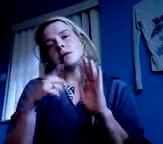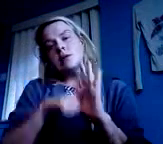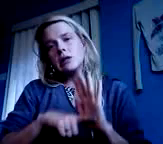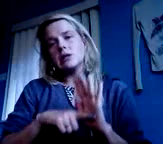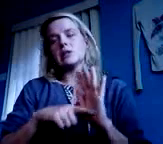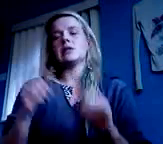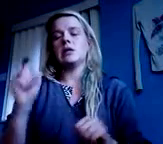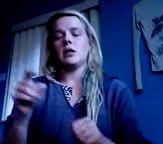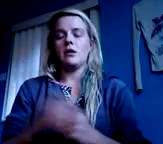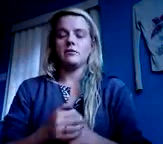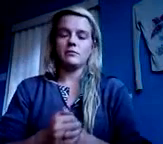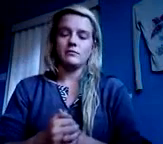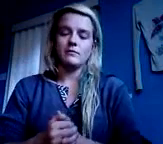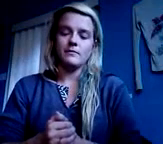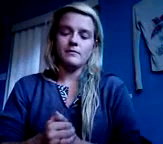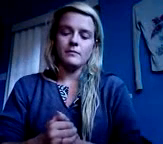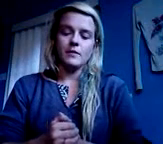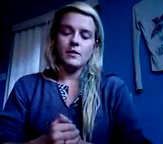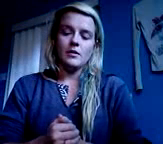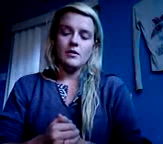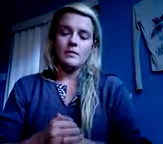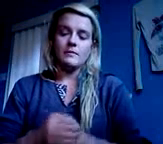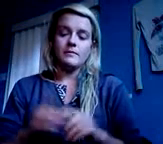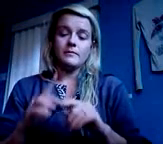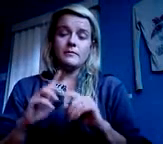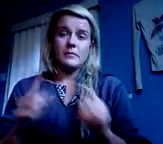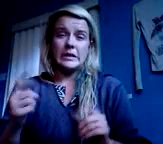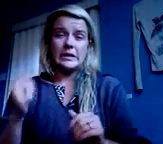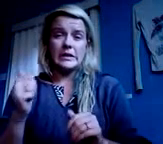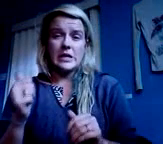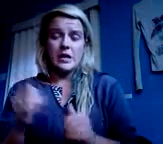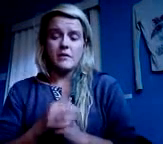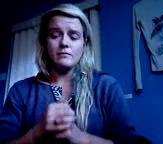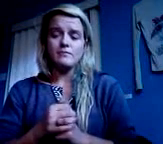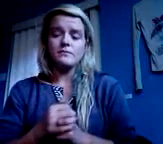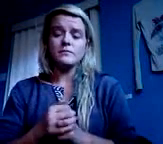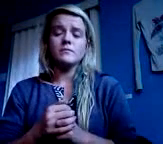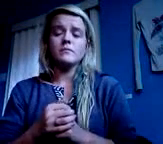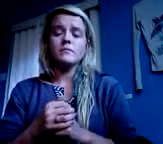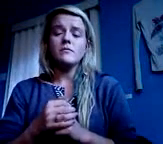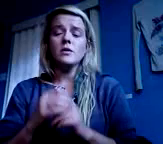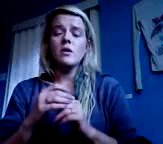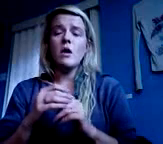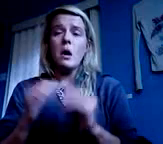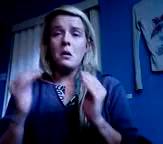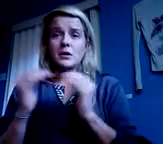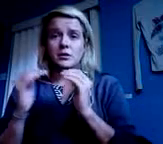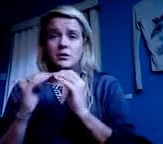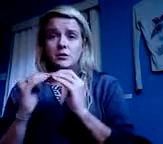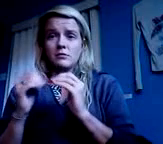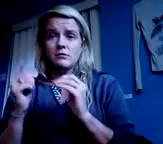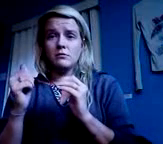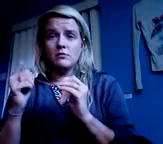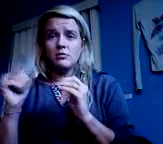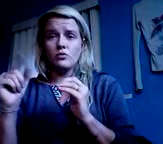So, and then we'll have 1 too many. So now, in other words, what we have to do is we have to use a fraction. So what I like to